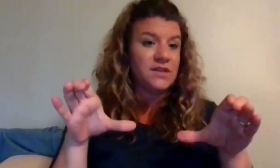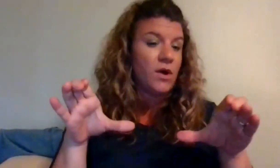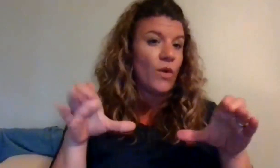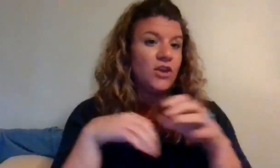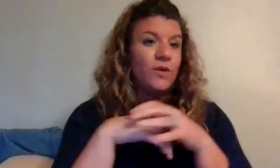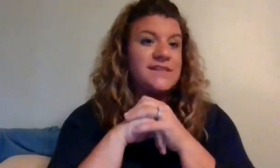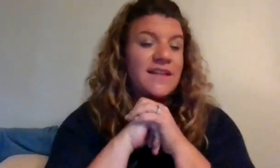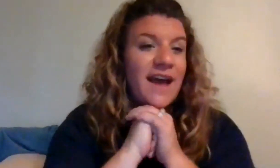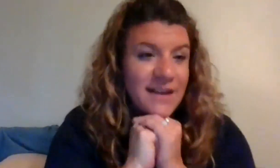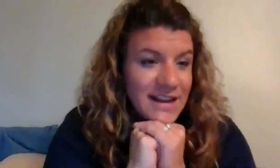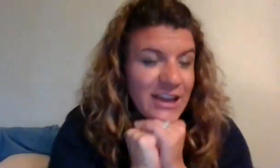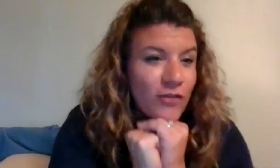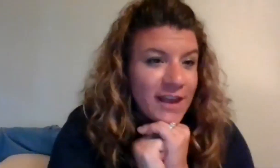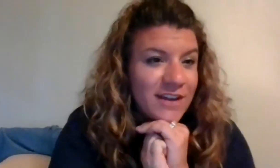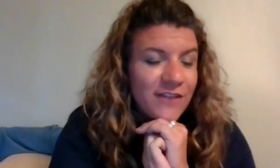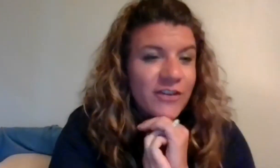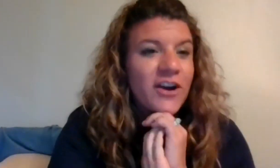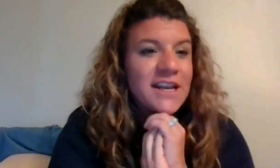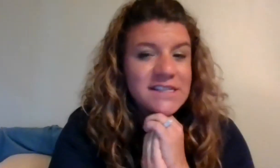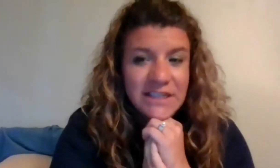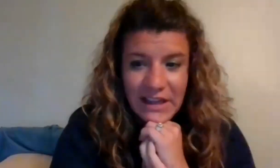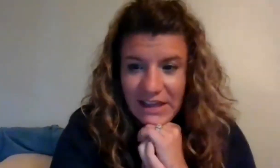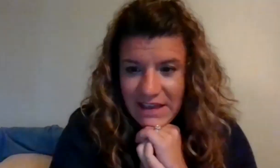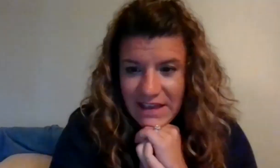one way you could say that. Can you think of a different phrase?